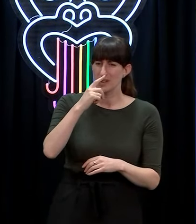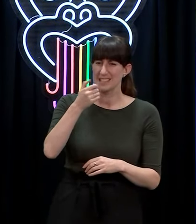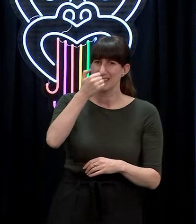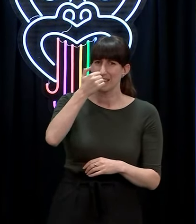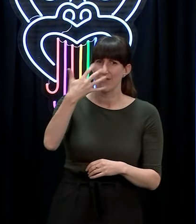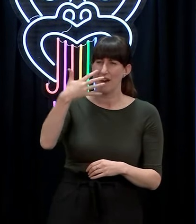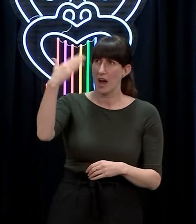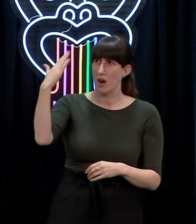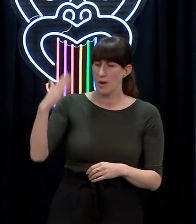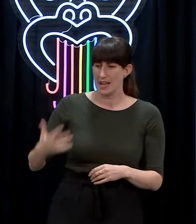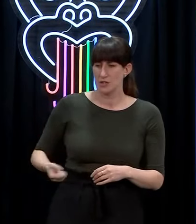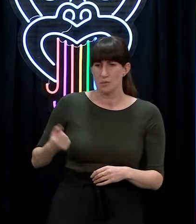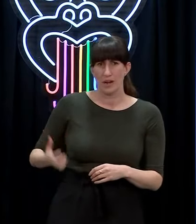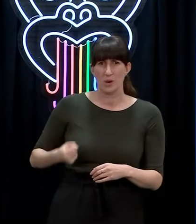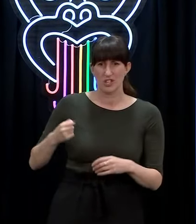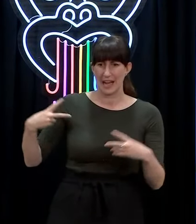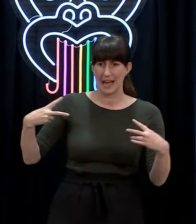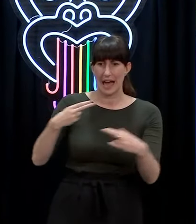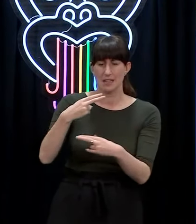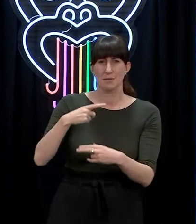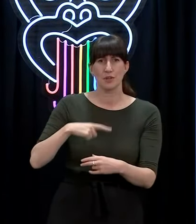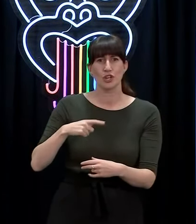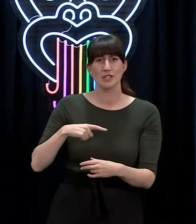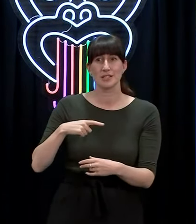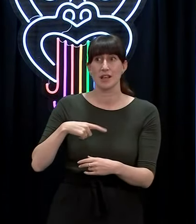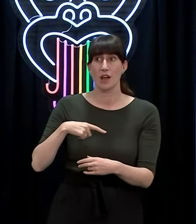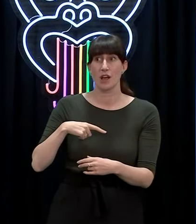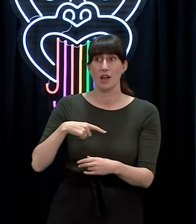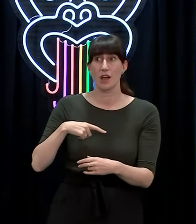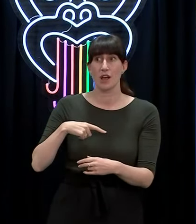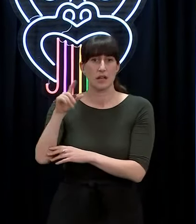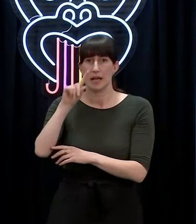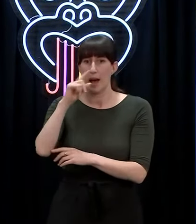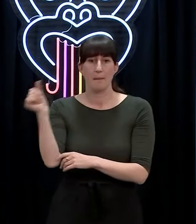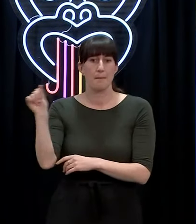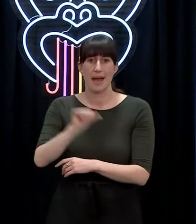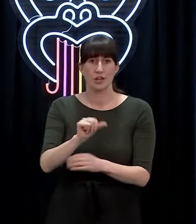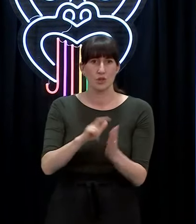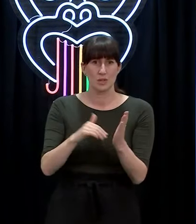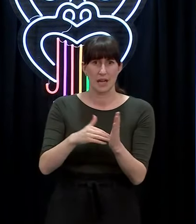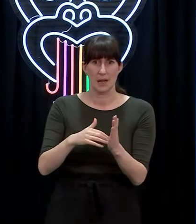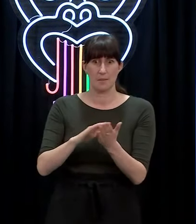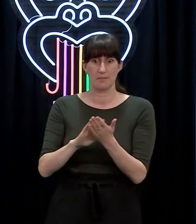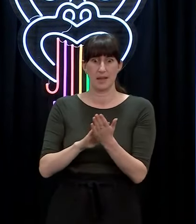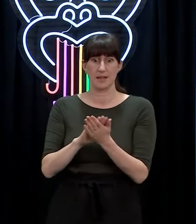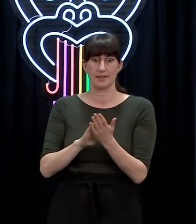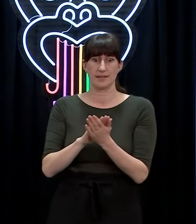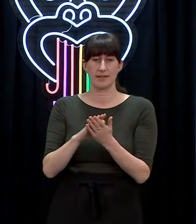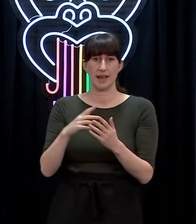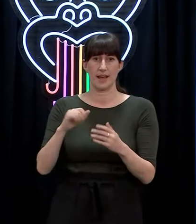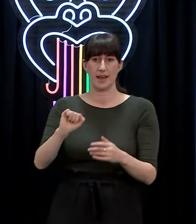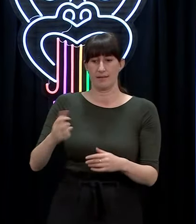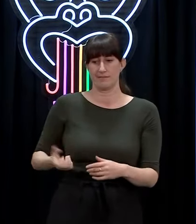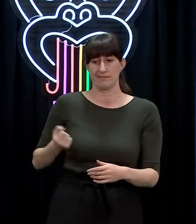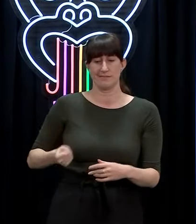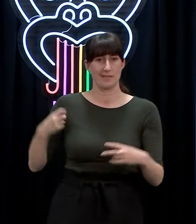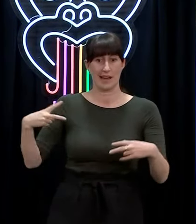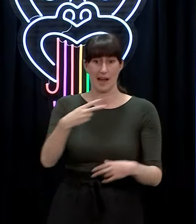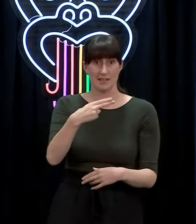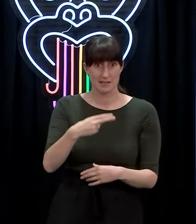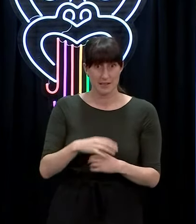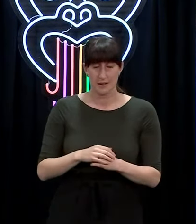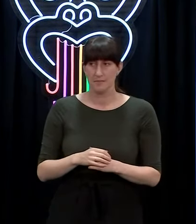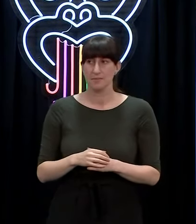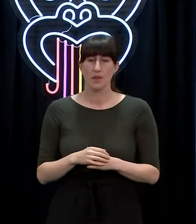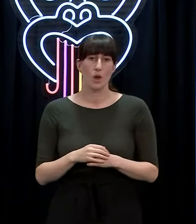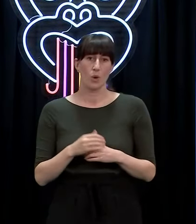time? Look, I know my colleague, the Minister of Social Development, has been working on that issue. I mean, ultimately that sits within her portfolio